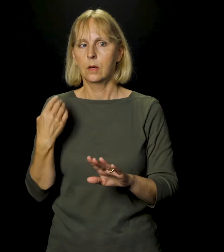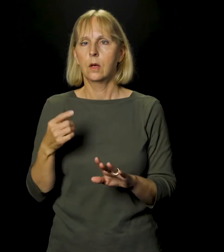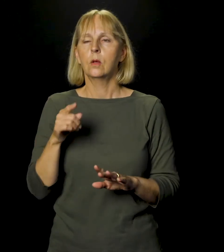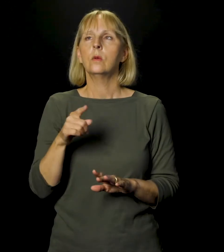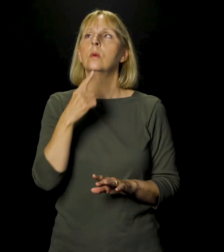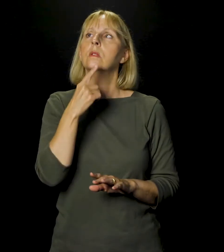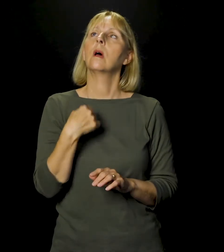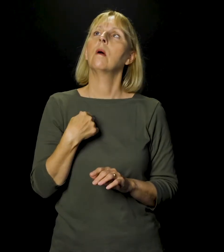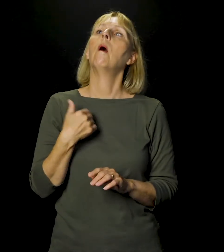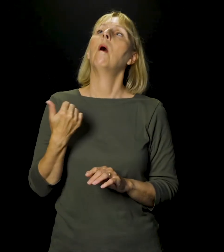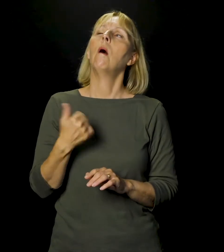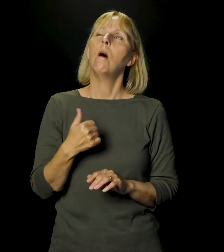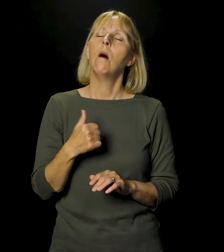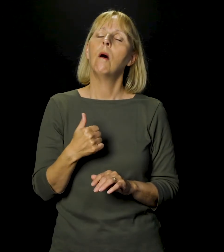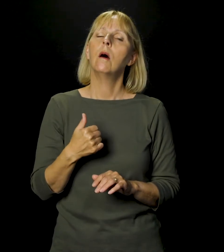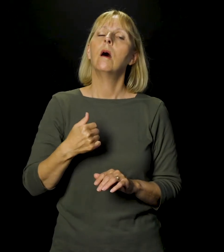would respond to that and go,